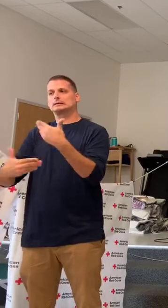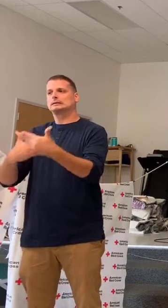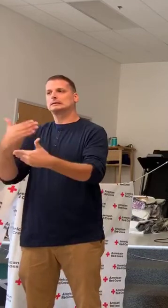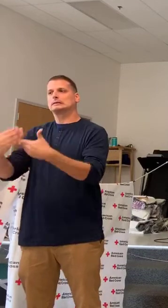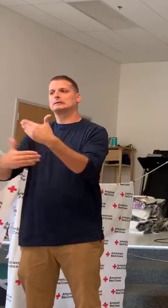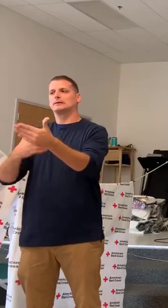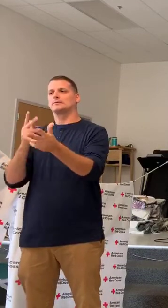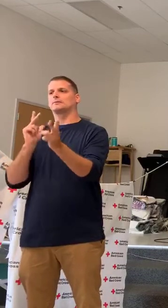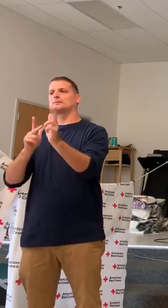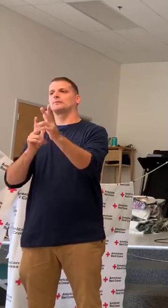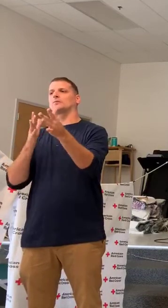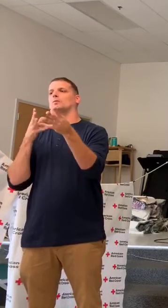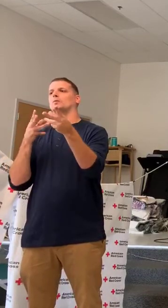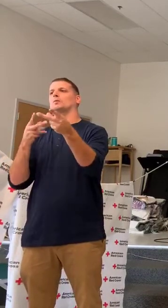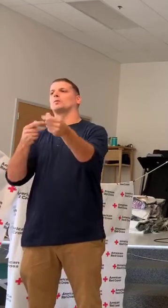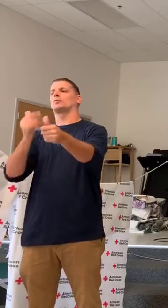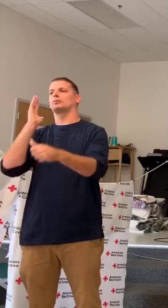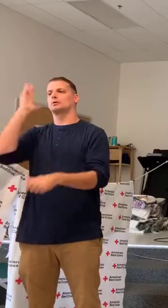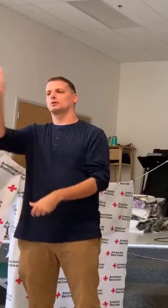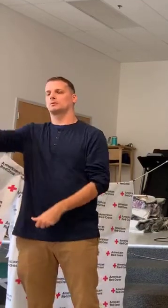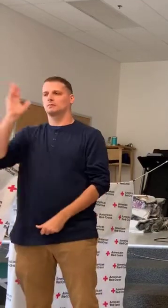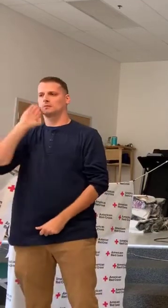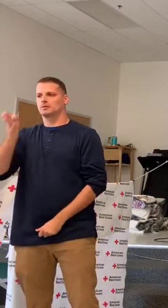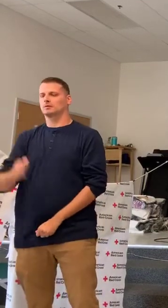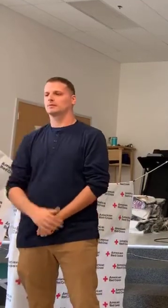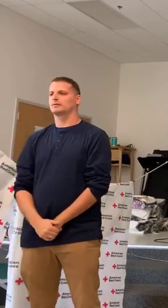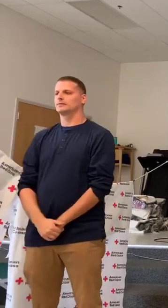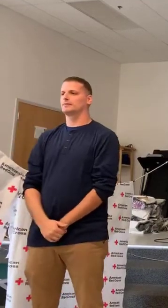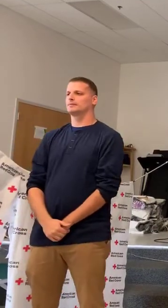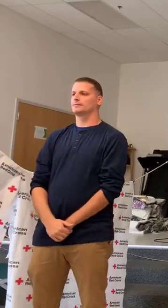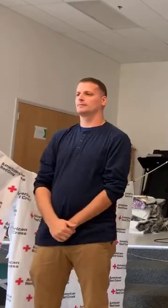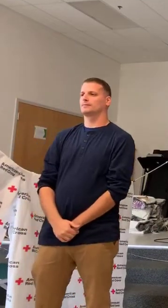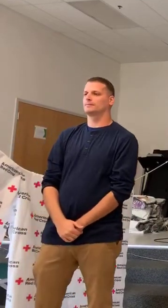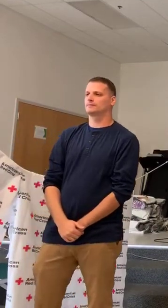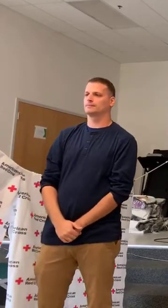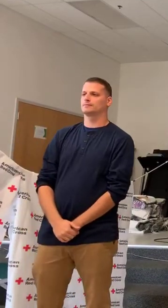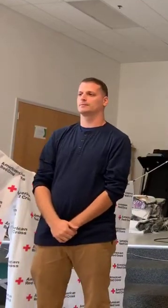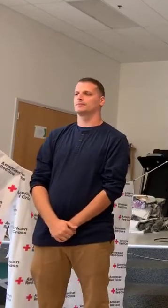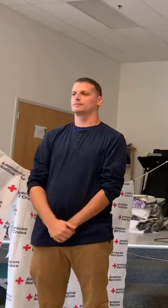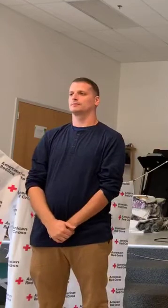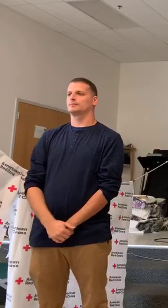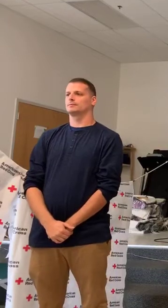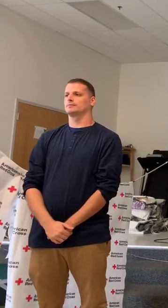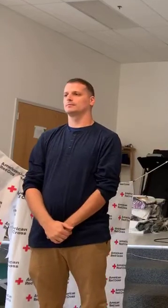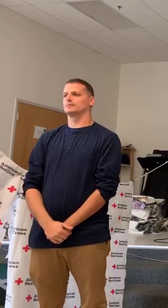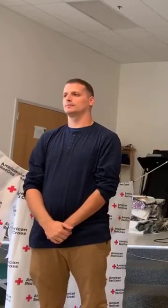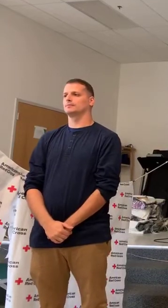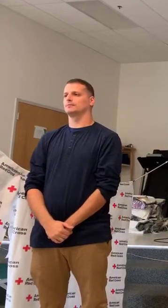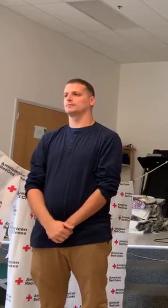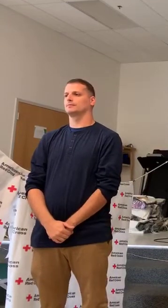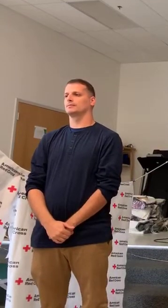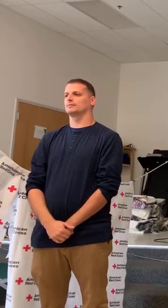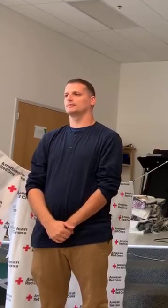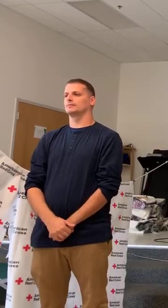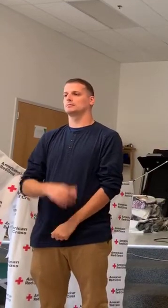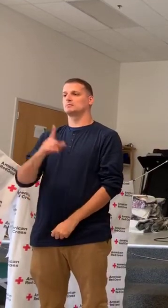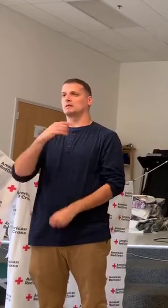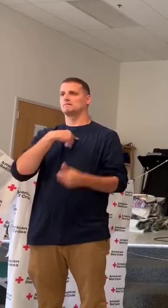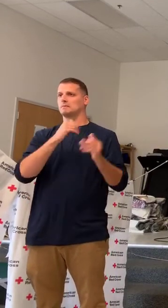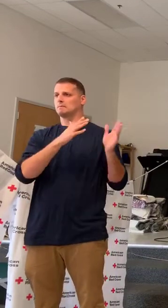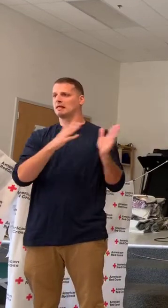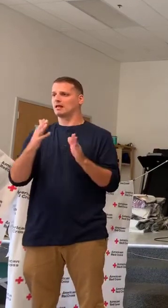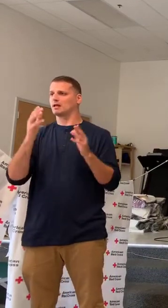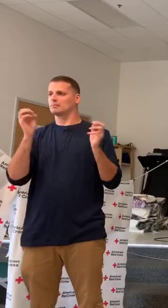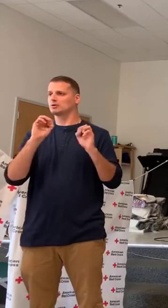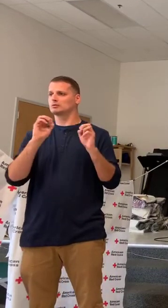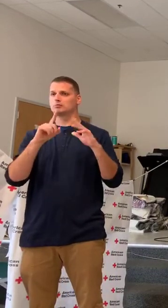slow process. So I hope that answered your question. Do they have any plans that if it becomes an emergency situation